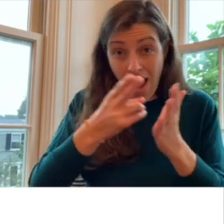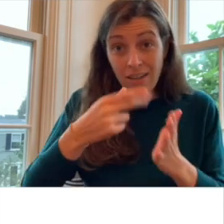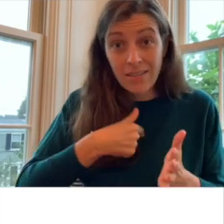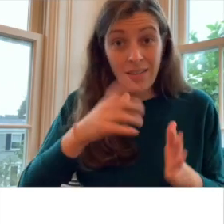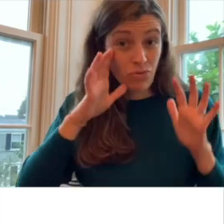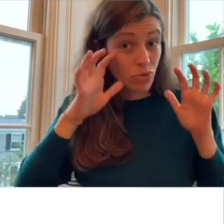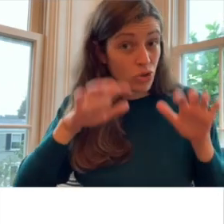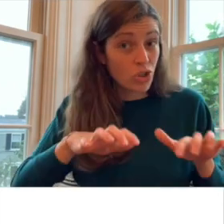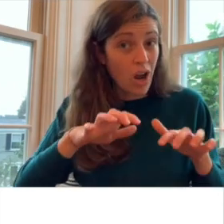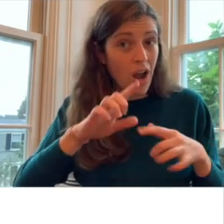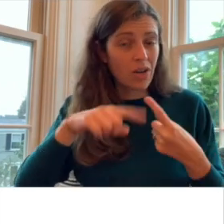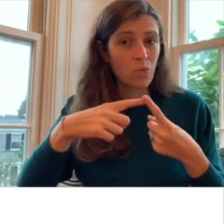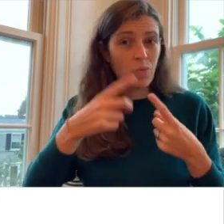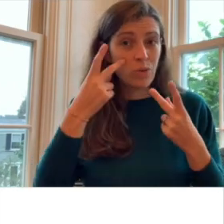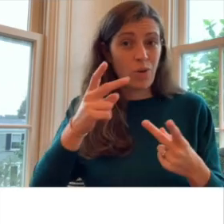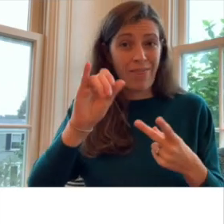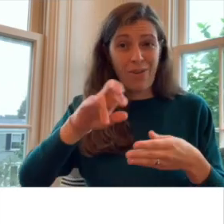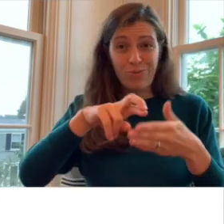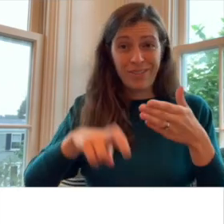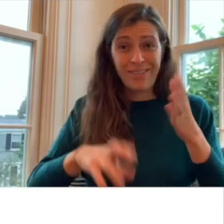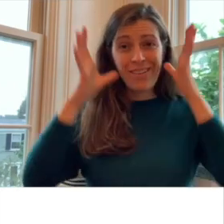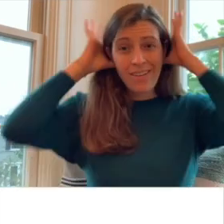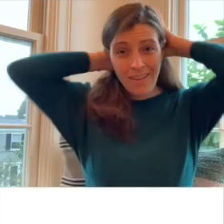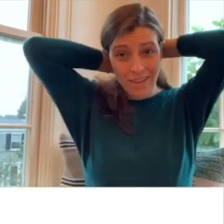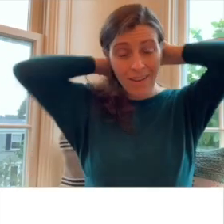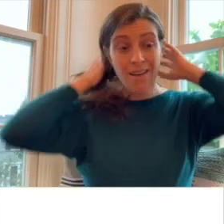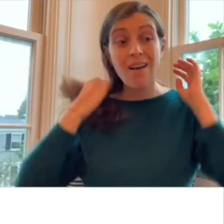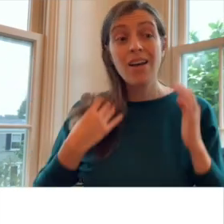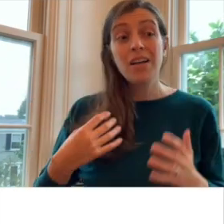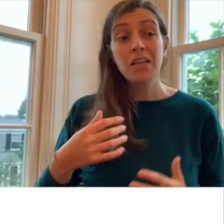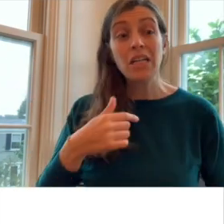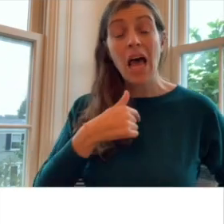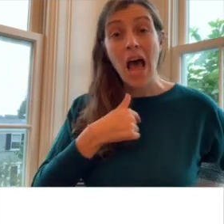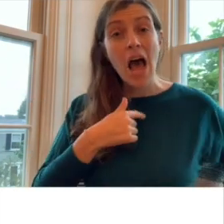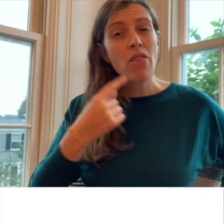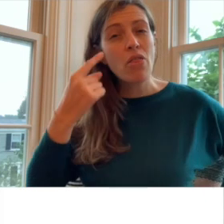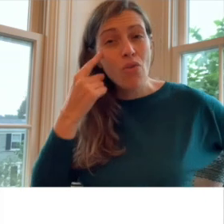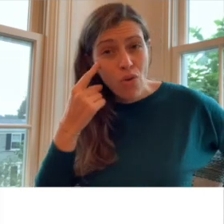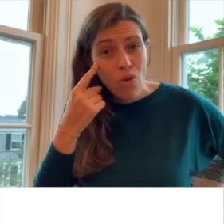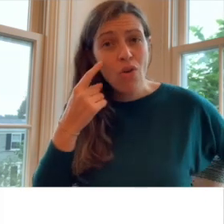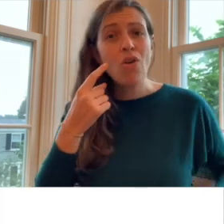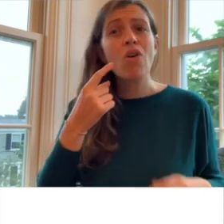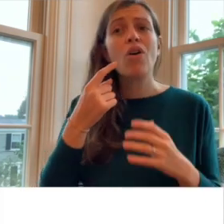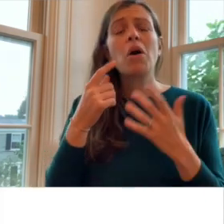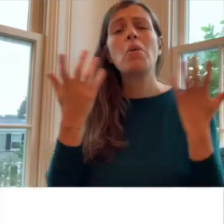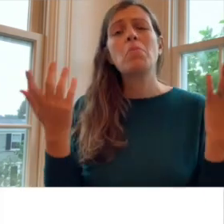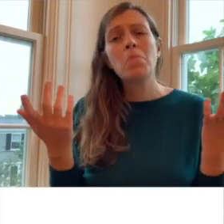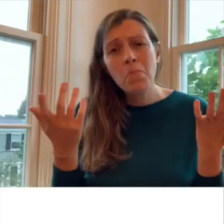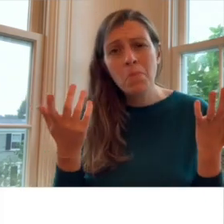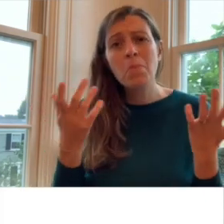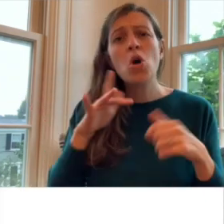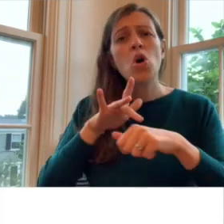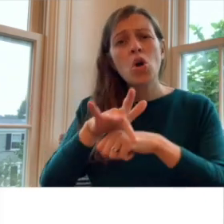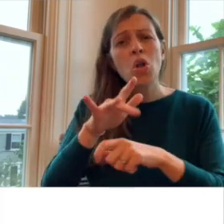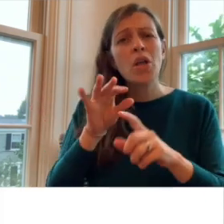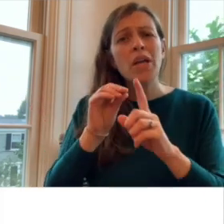different from the normative sample. So, and I have to say, I was surprised about this result when we first saw it.